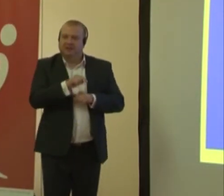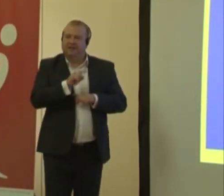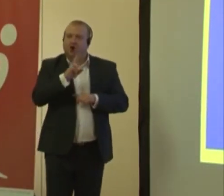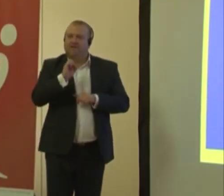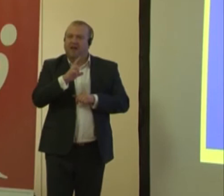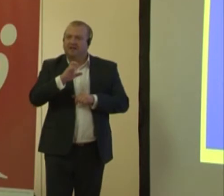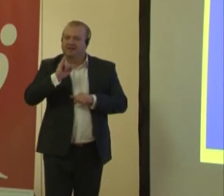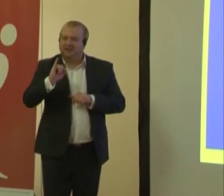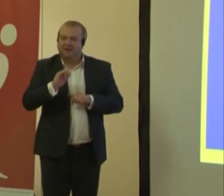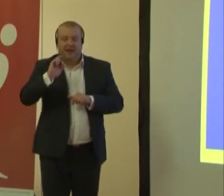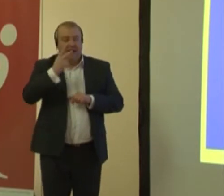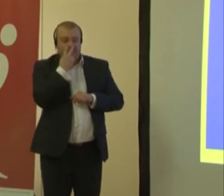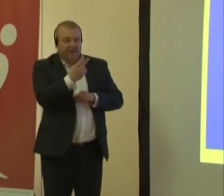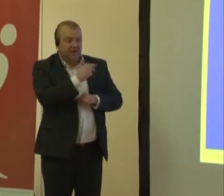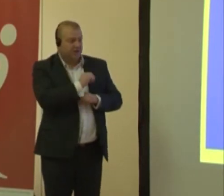nothing else.